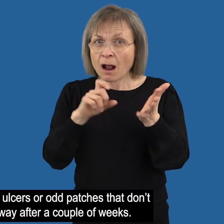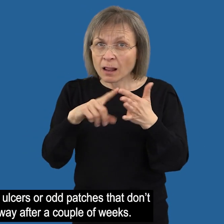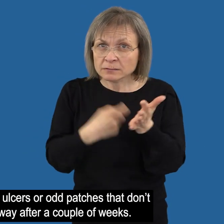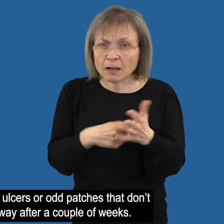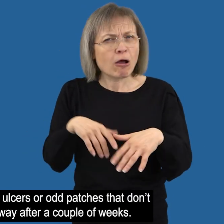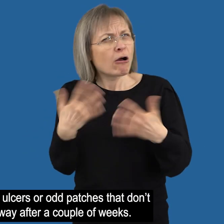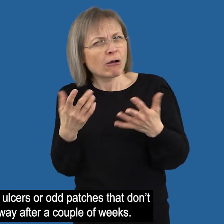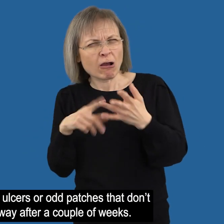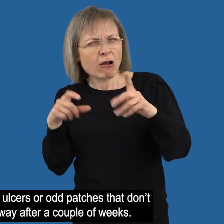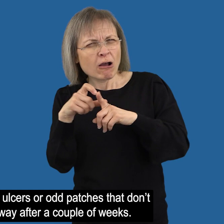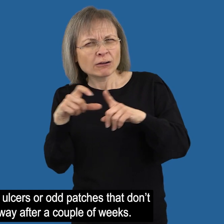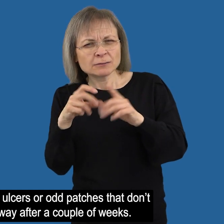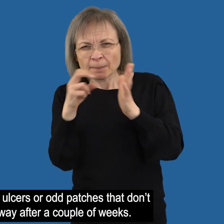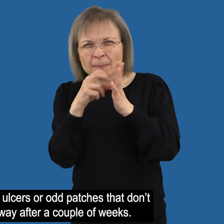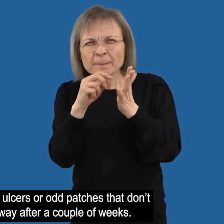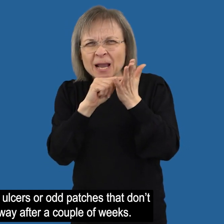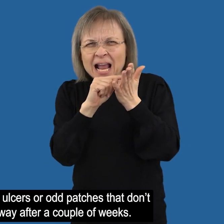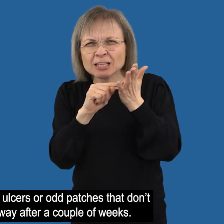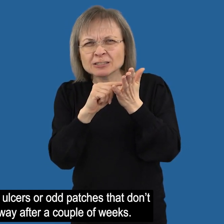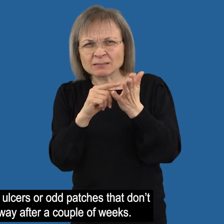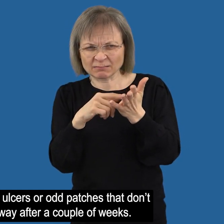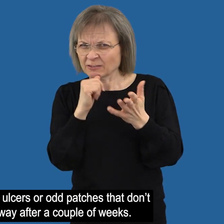that don't go away after a couple of weeks.